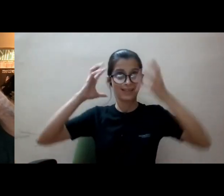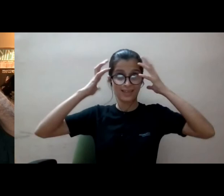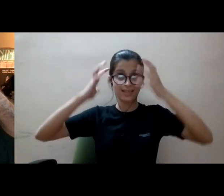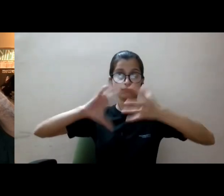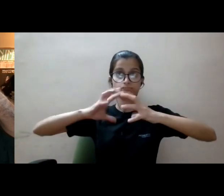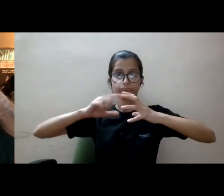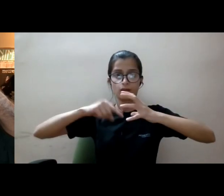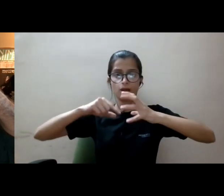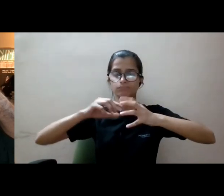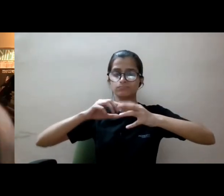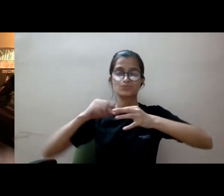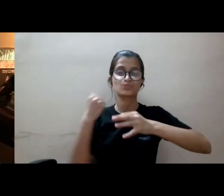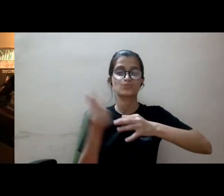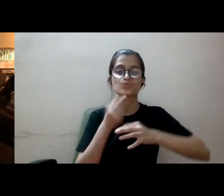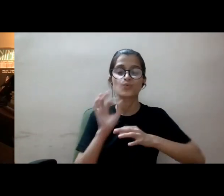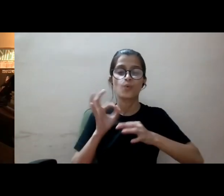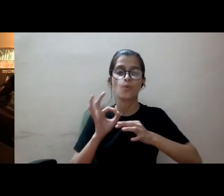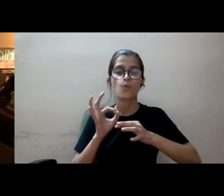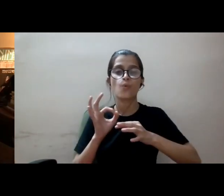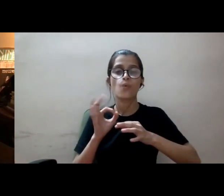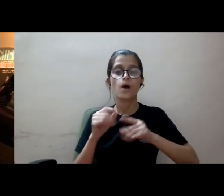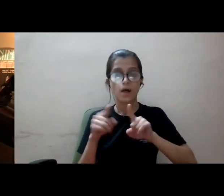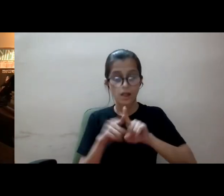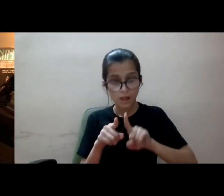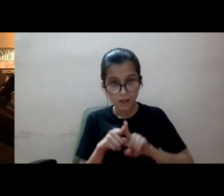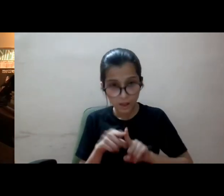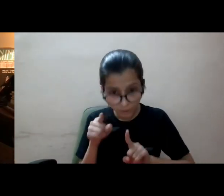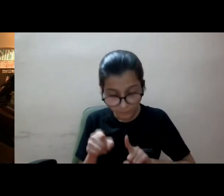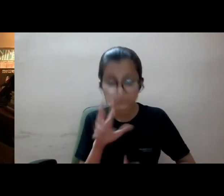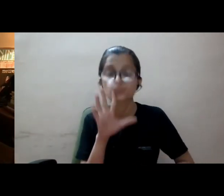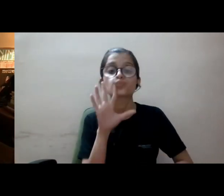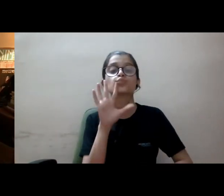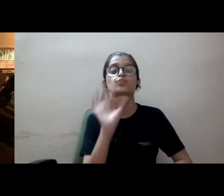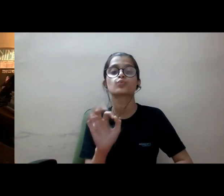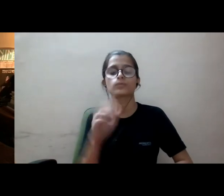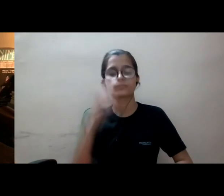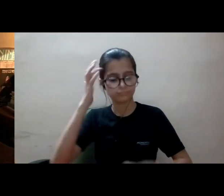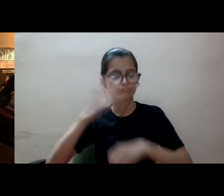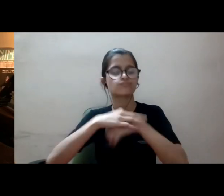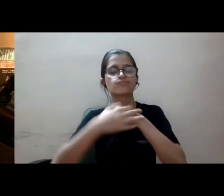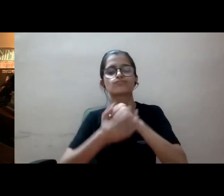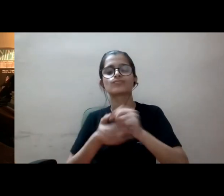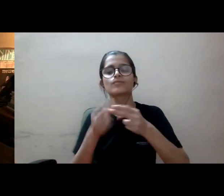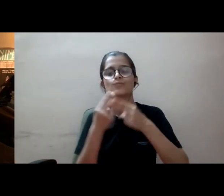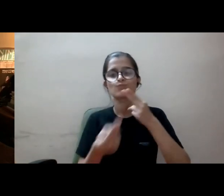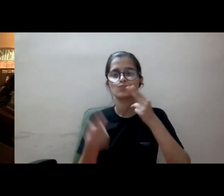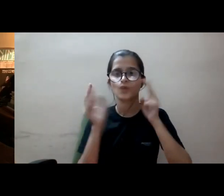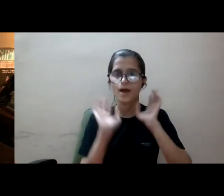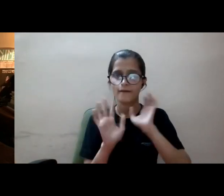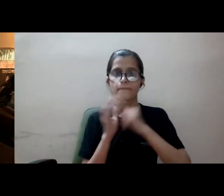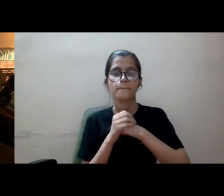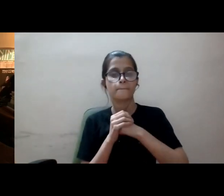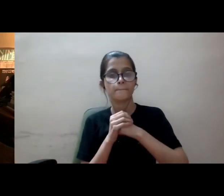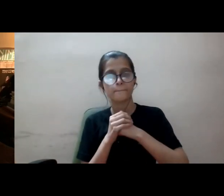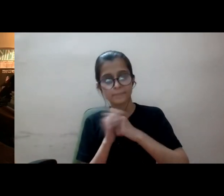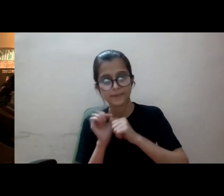not much. Yeah. So that's actually a neurological story, isn't it? Yes.